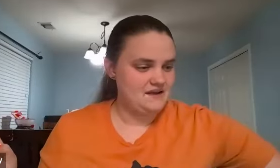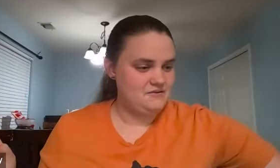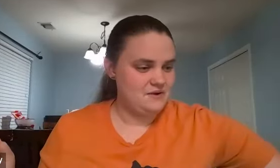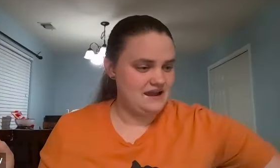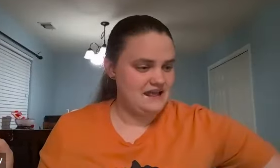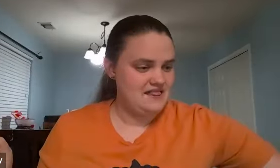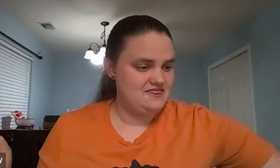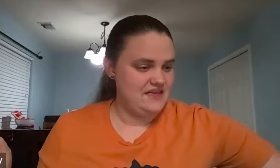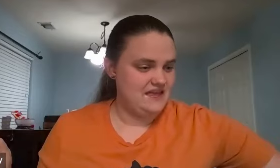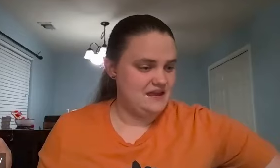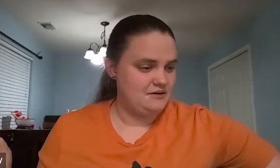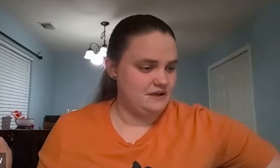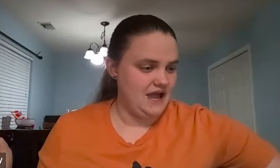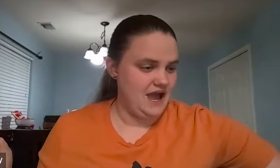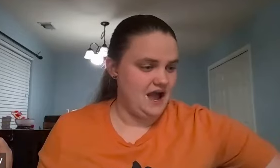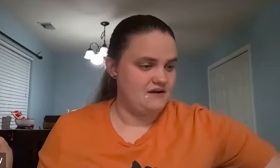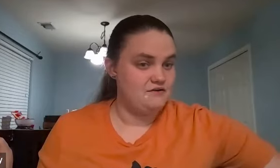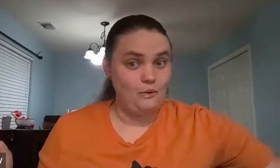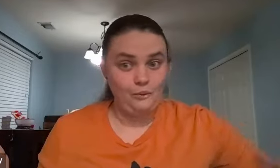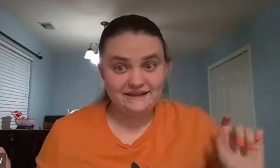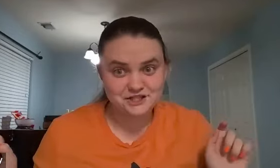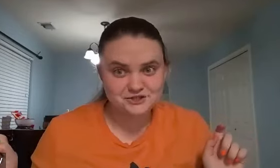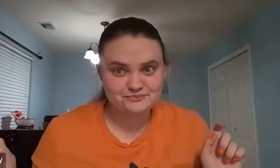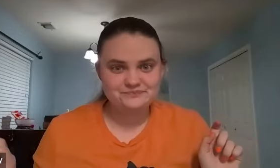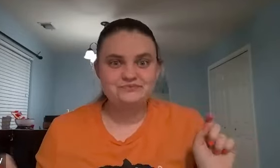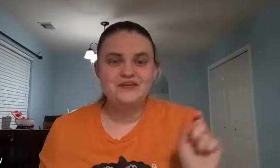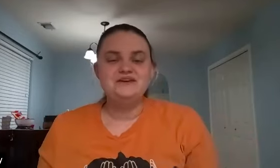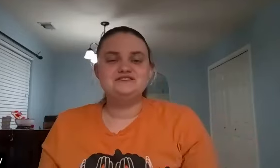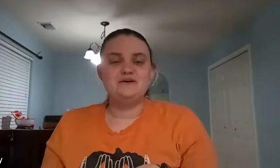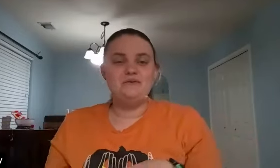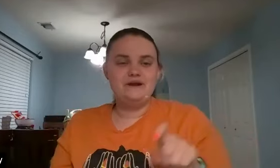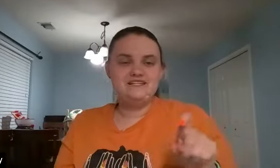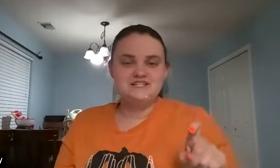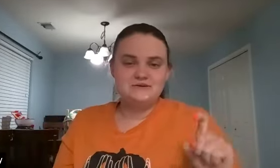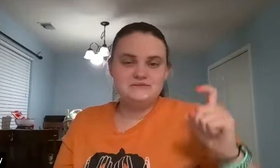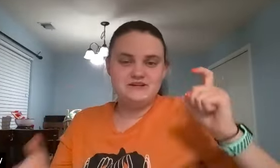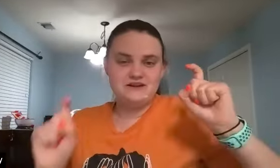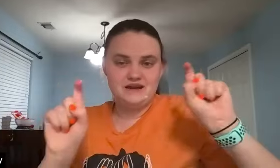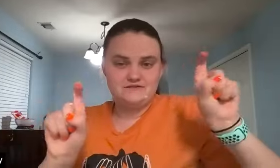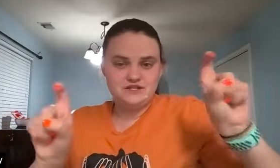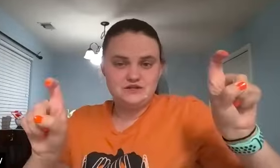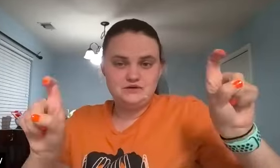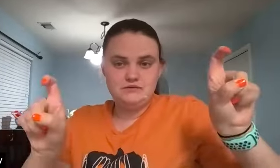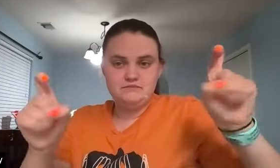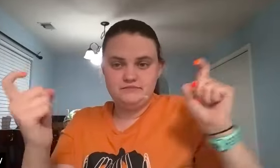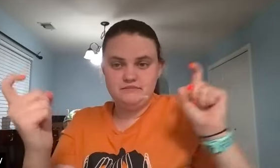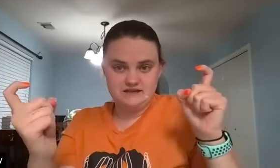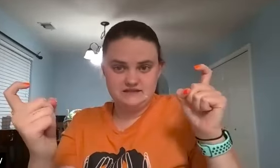All right. Then we have witch. So witch is going to be, you're going to have two